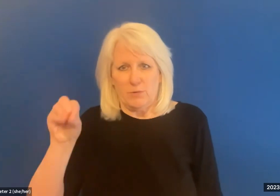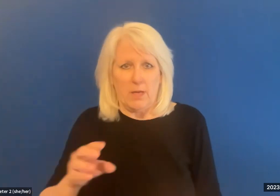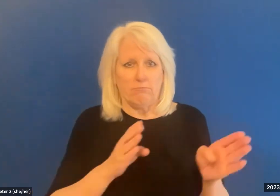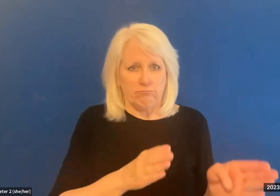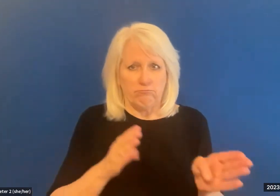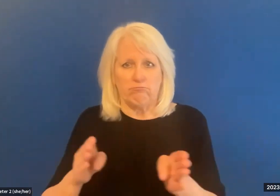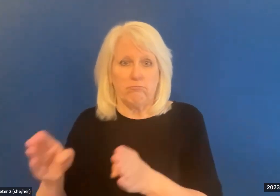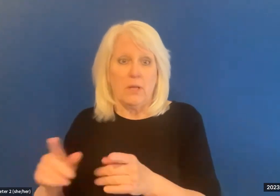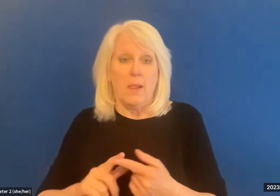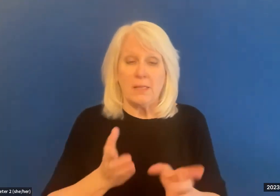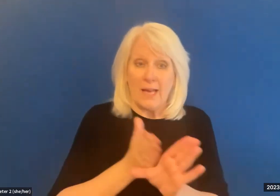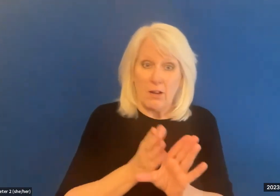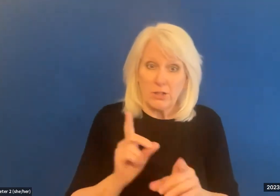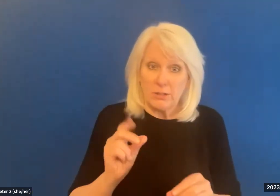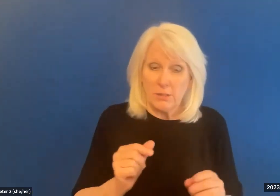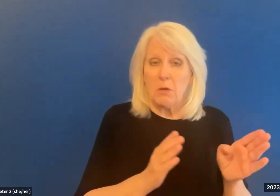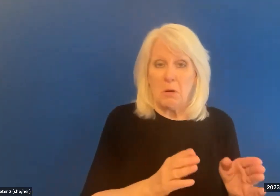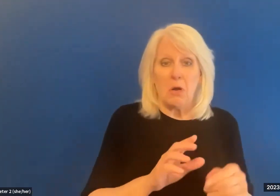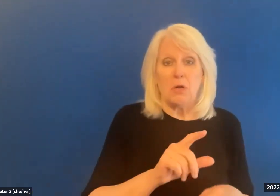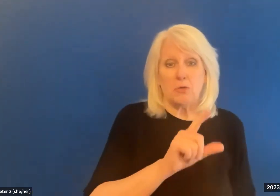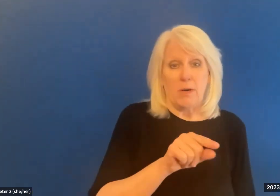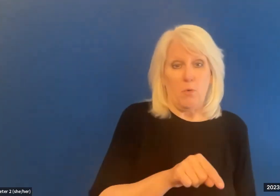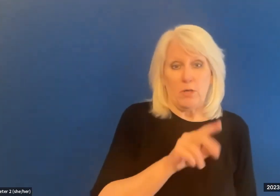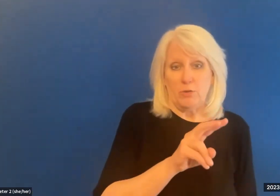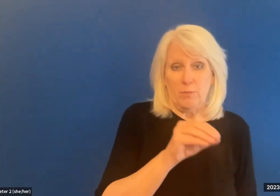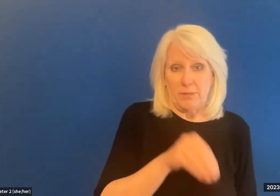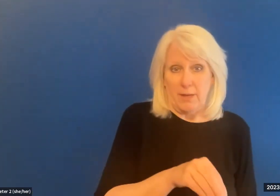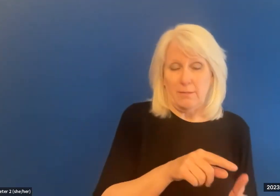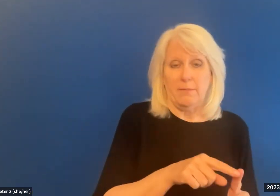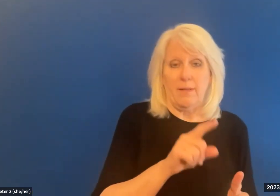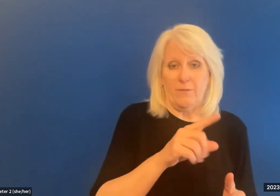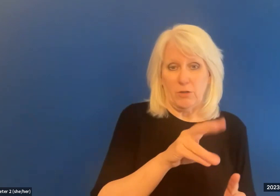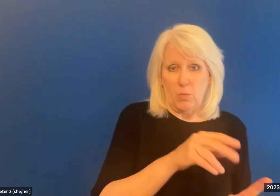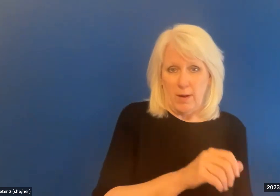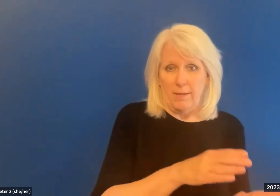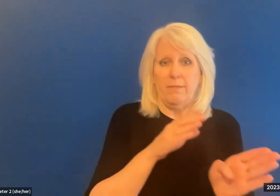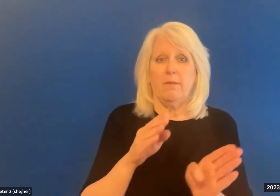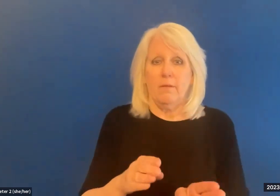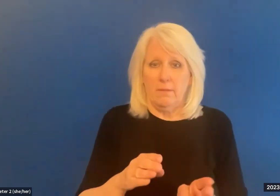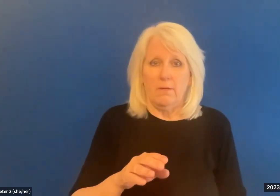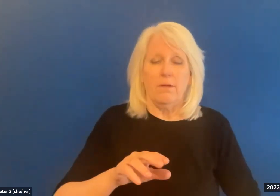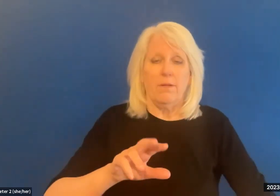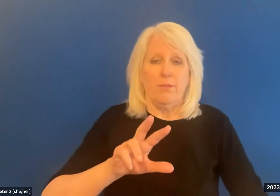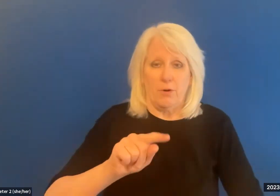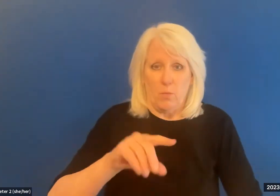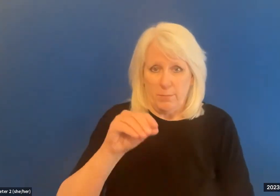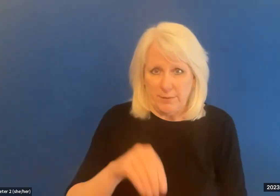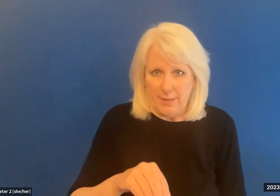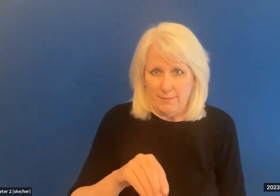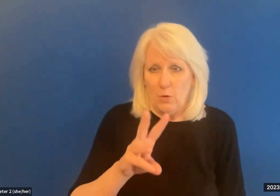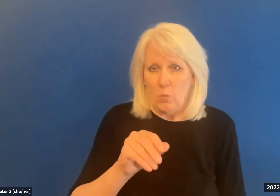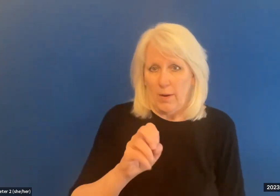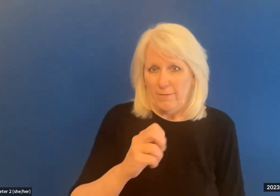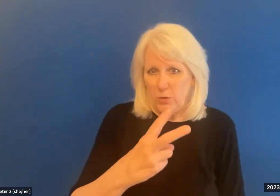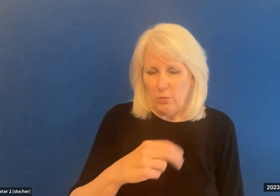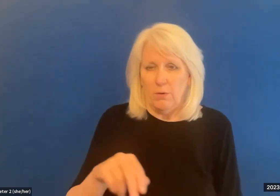reported having a psychological disability, they made up 20.2% of the students with disabilities in 2015, 31% in